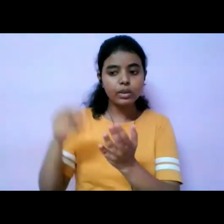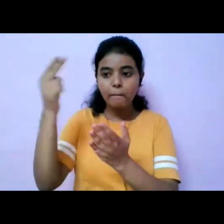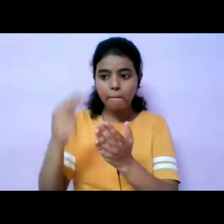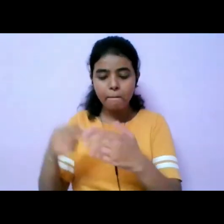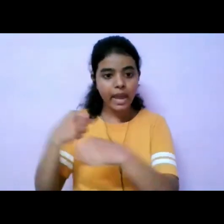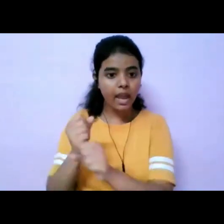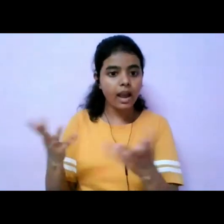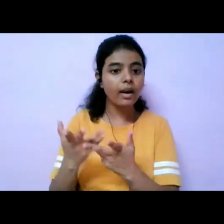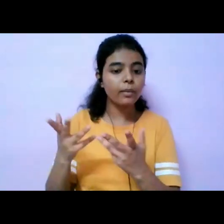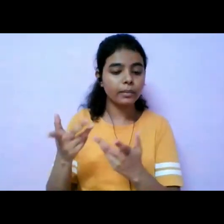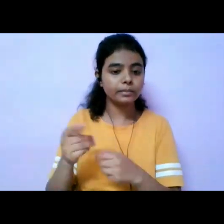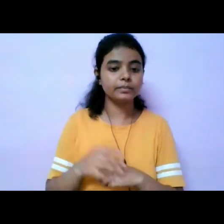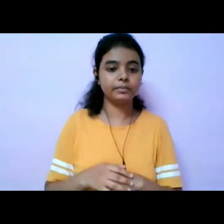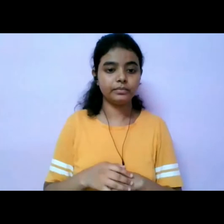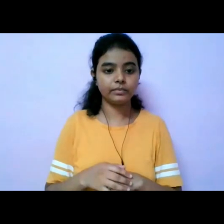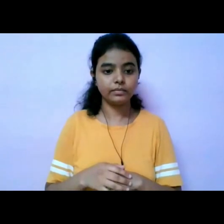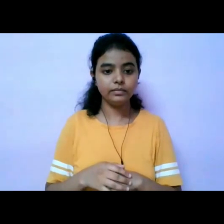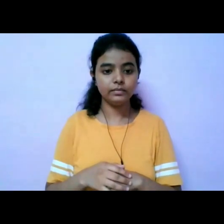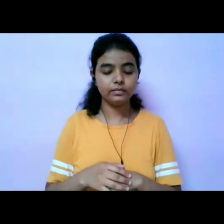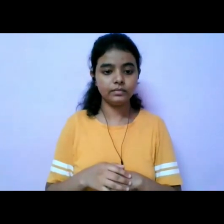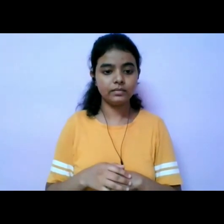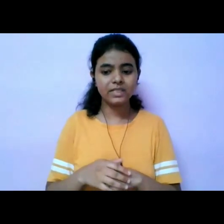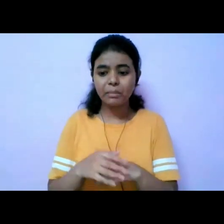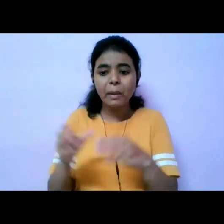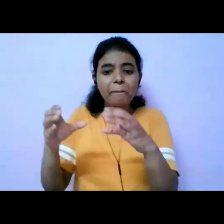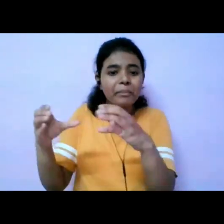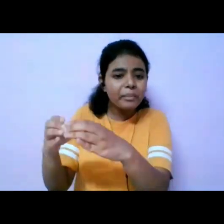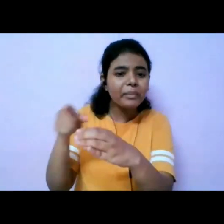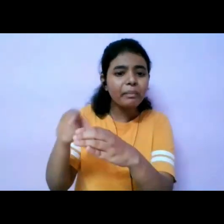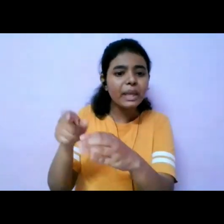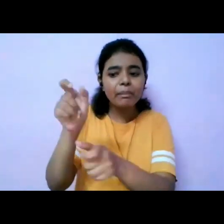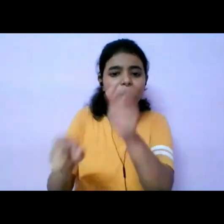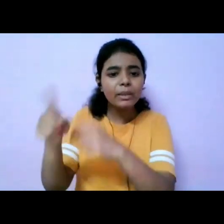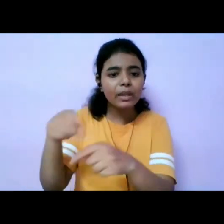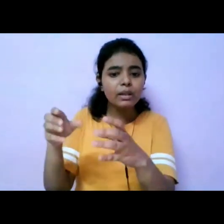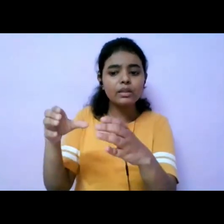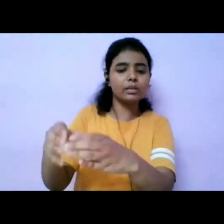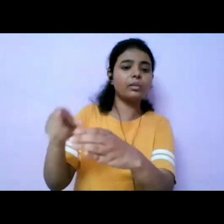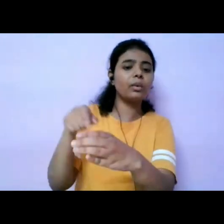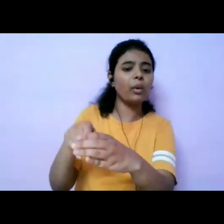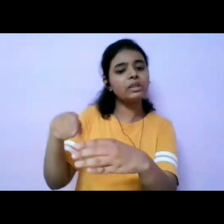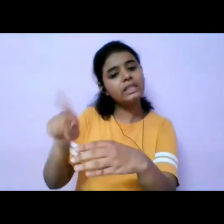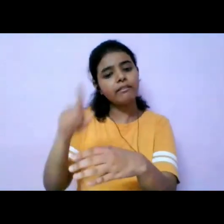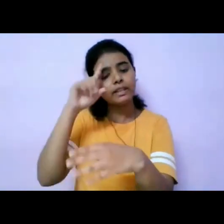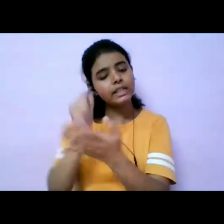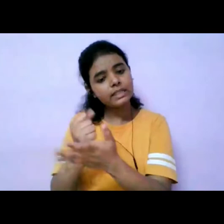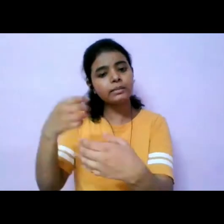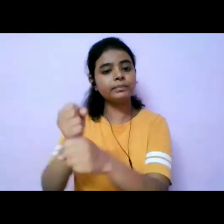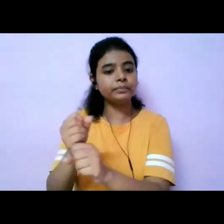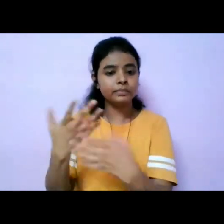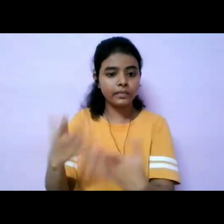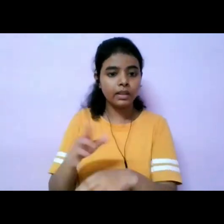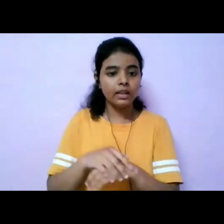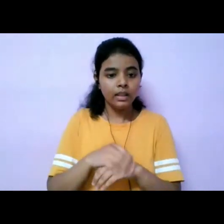by a narrow group of human beings somewhere out in Silicon Valley. And so if you're